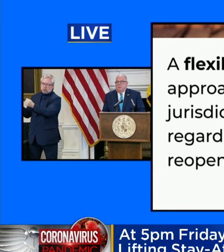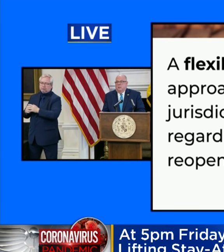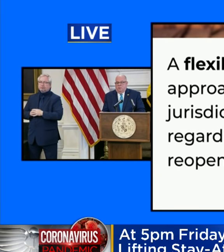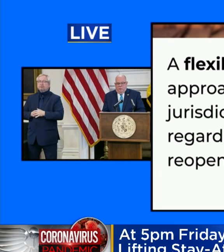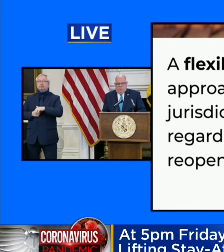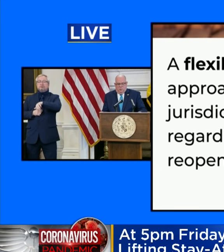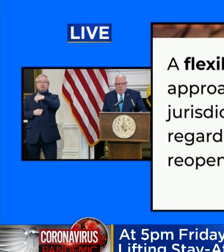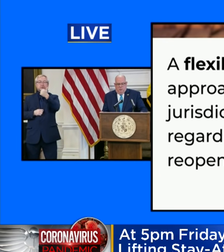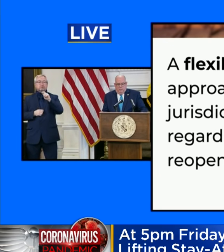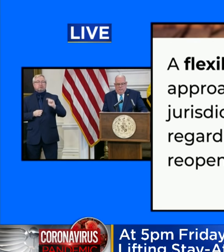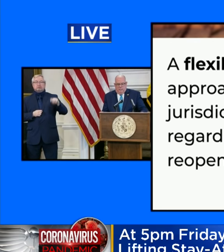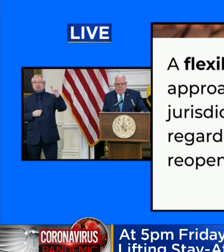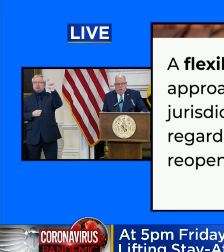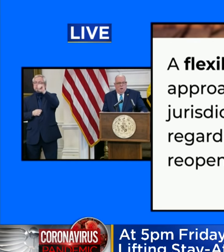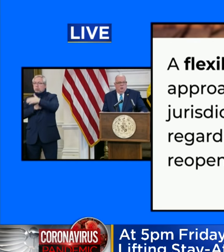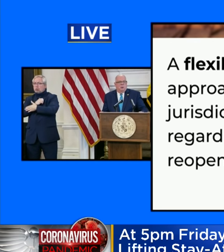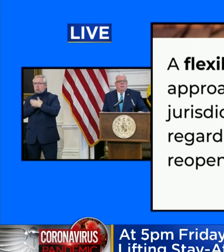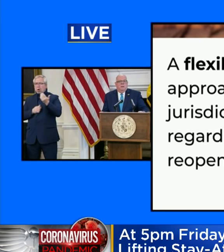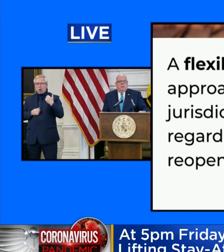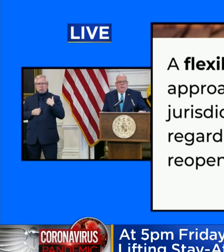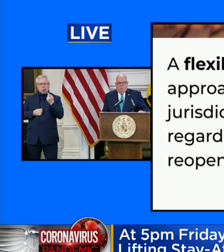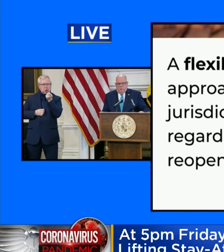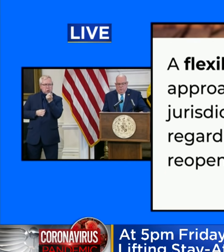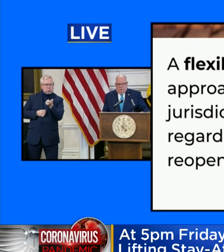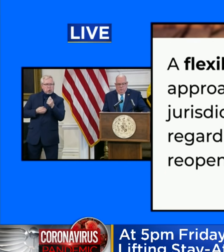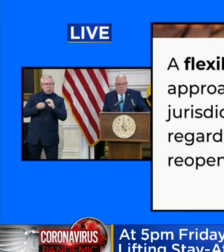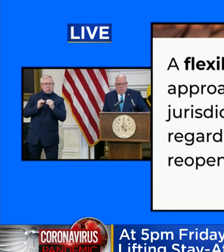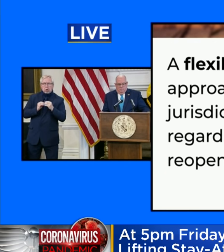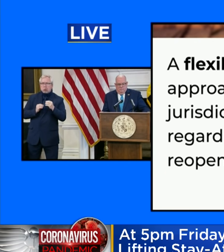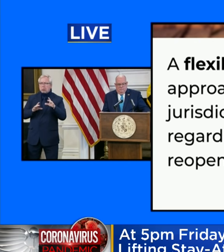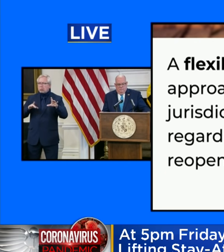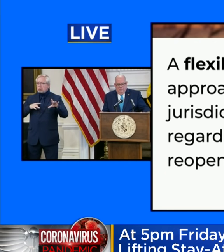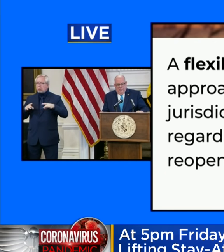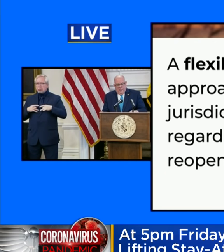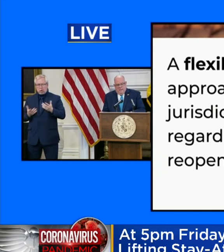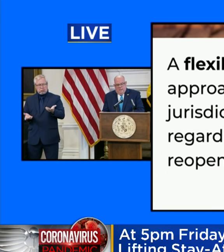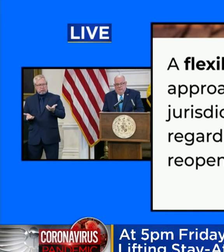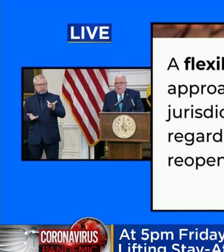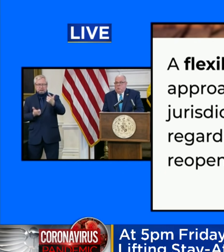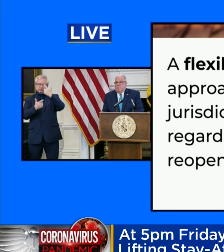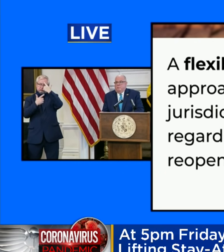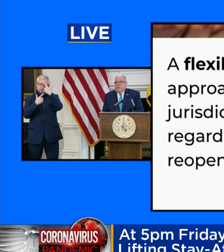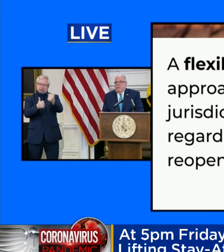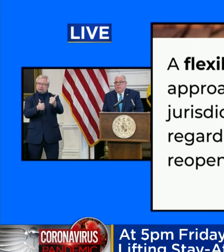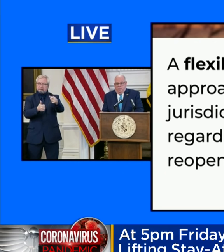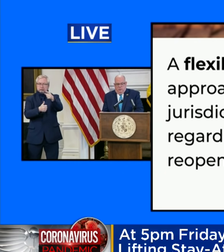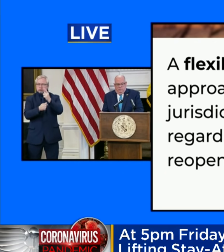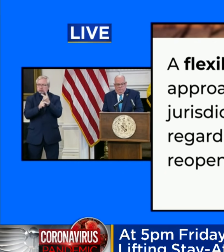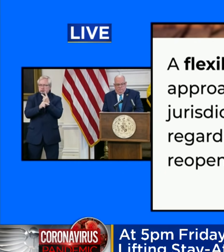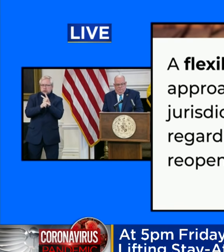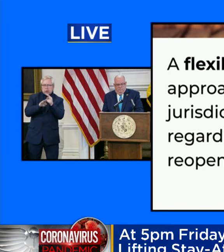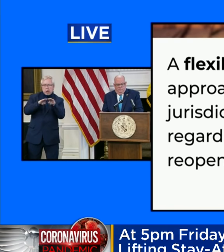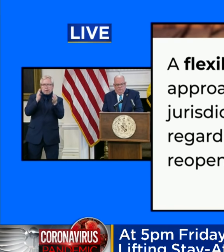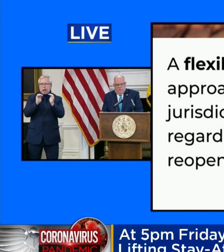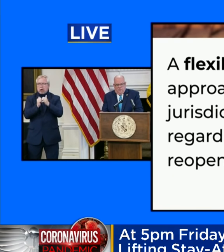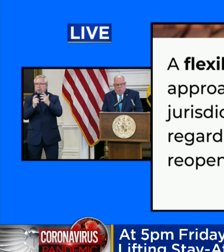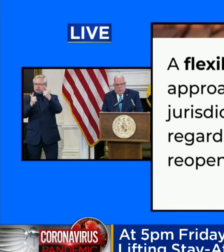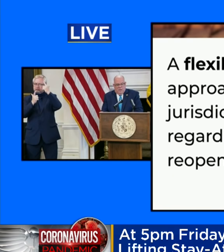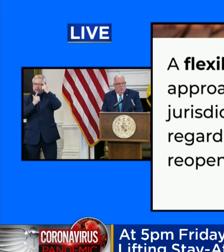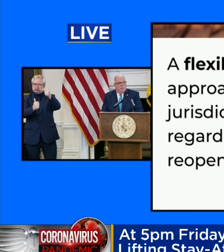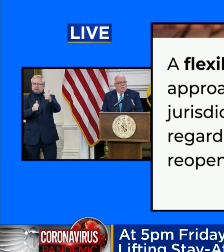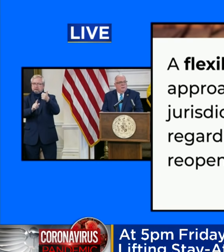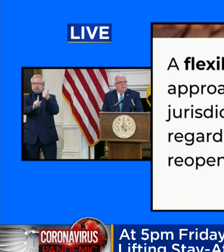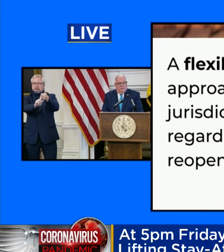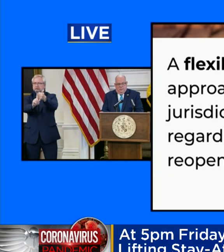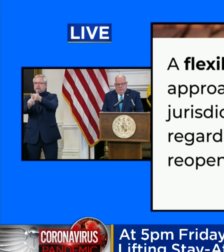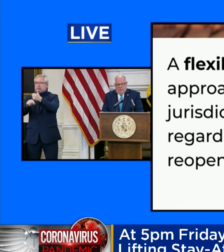cases feel strongly that they are able to do so. I want to be very clear,